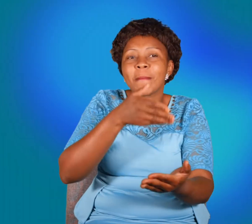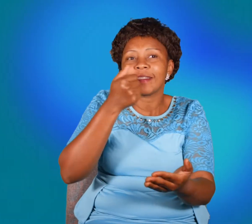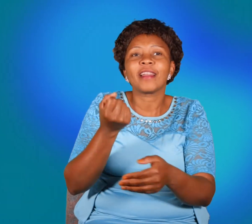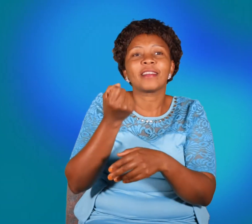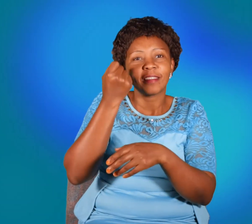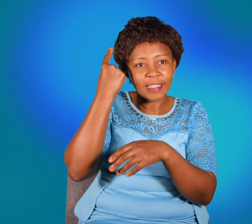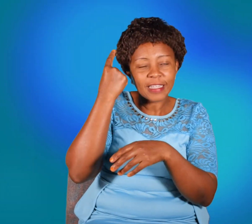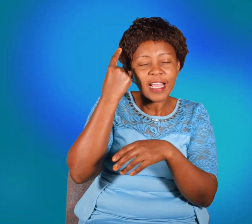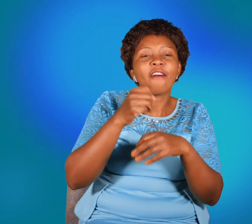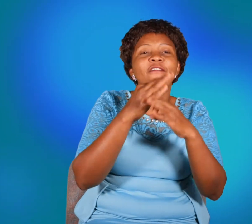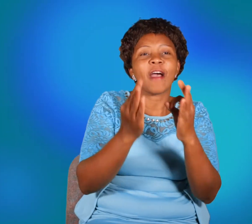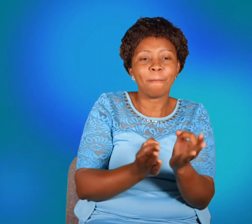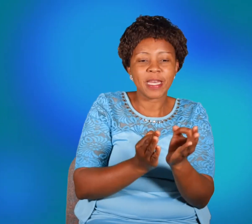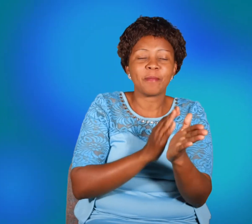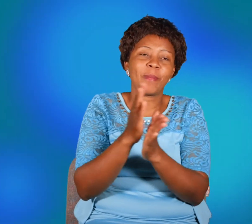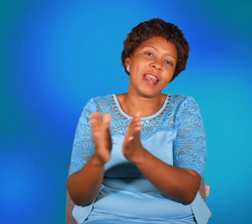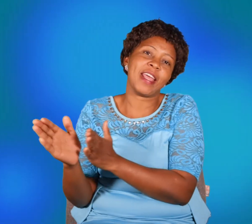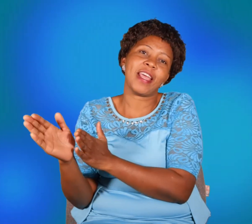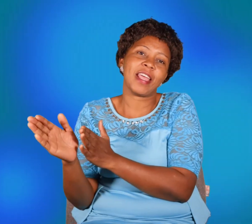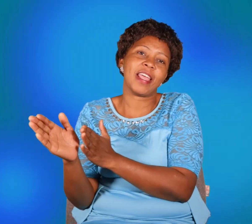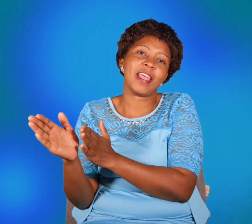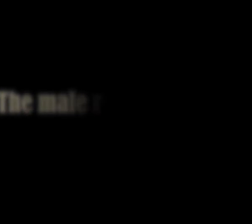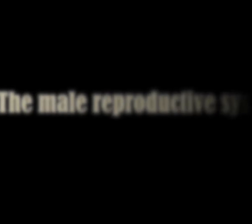better understanding of family planning.